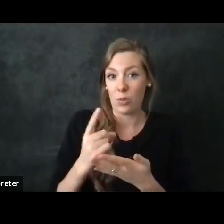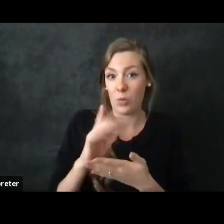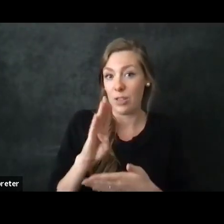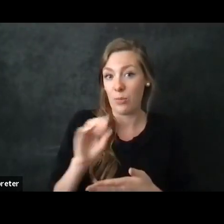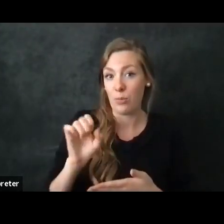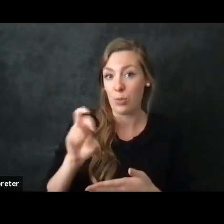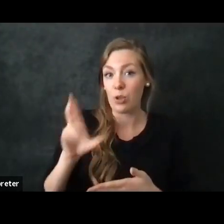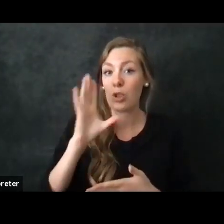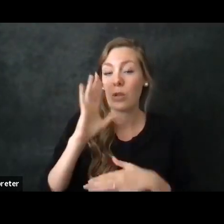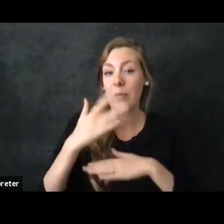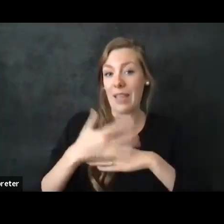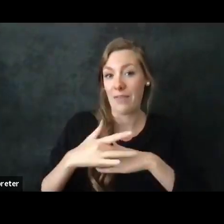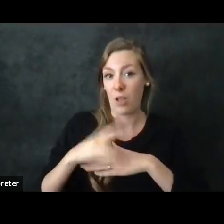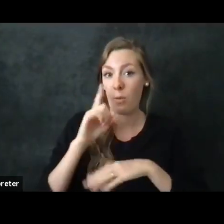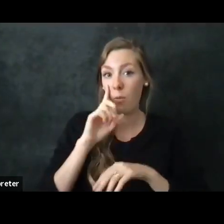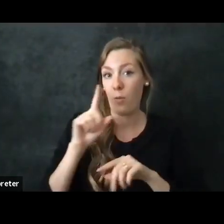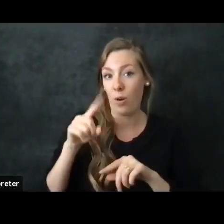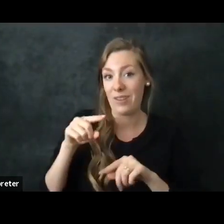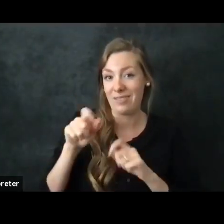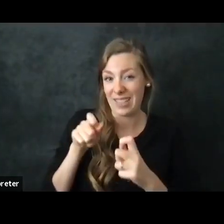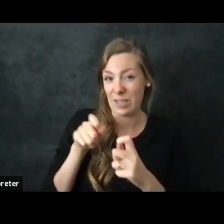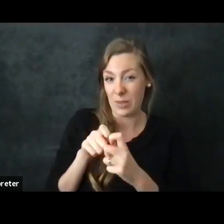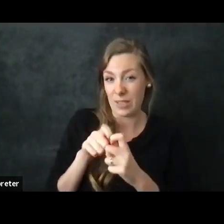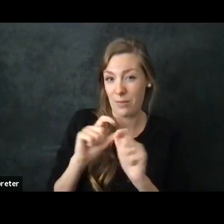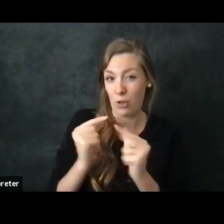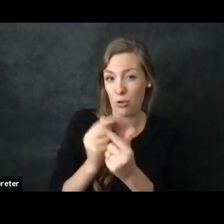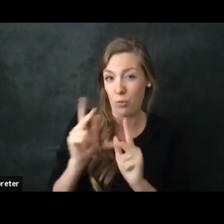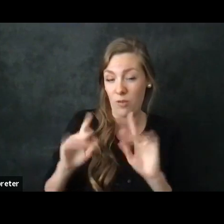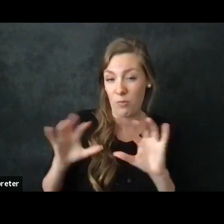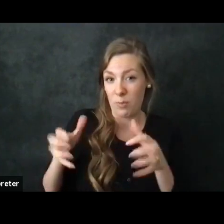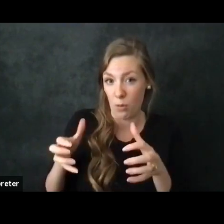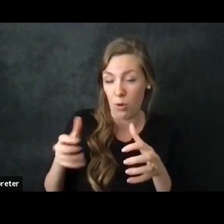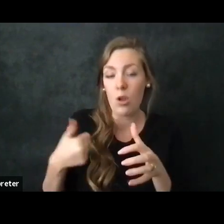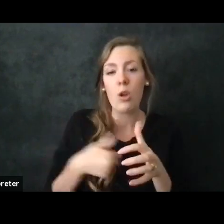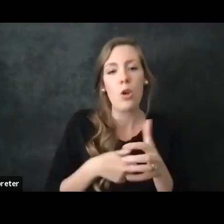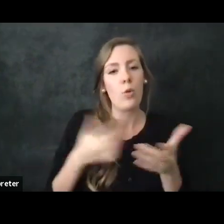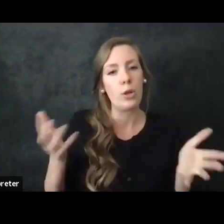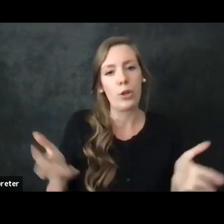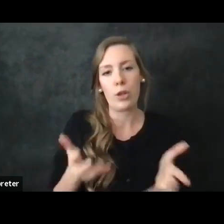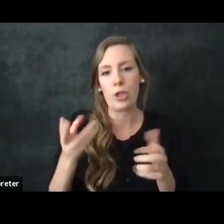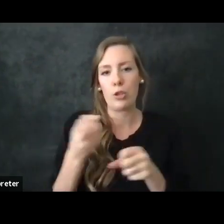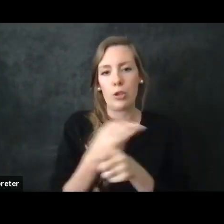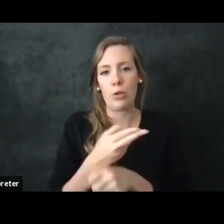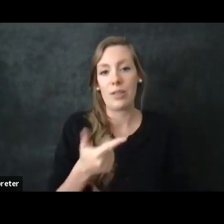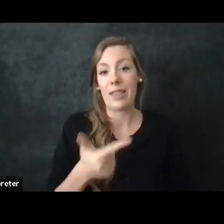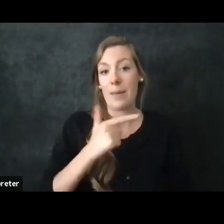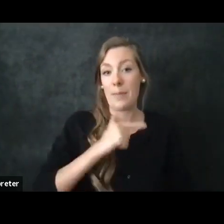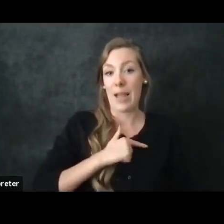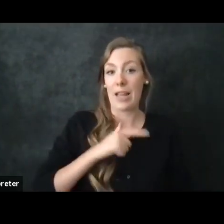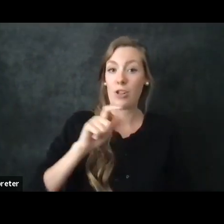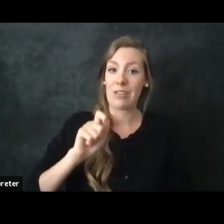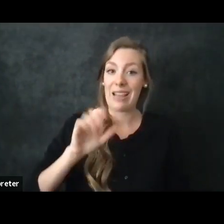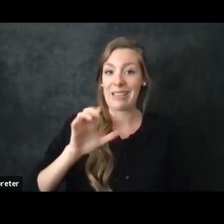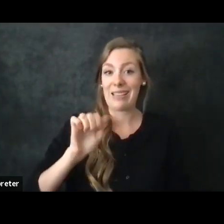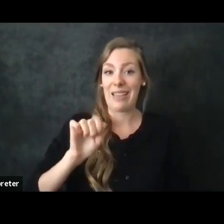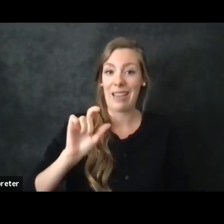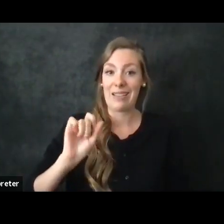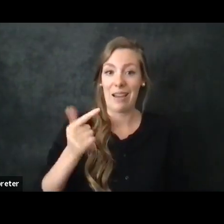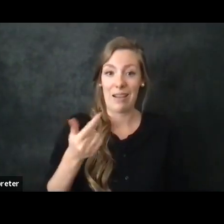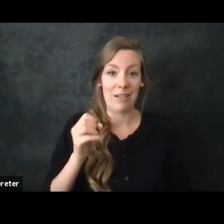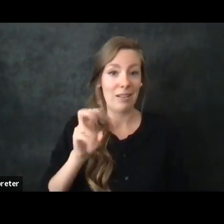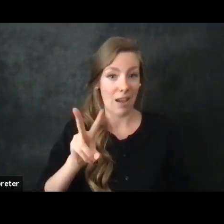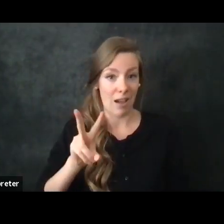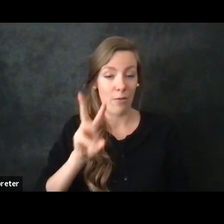be available to these residents. We will be encouraging residents to go through the myturn.ca.gov website to make appointments for these